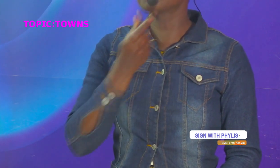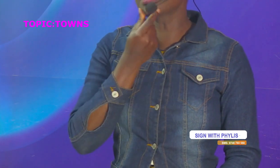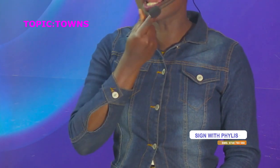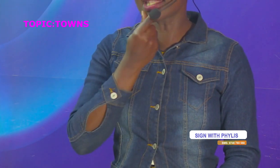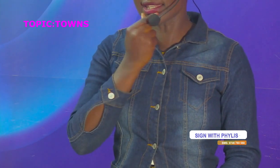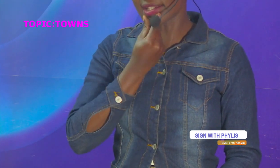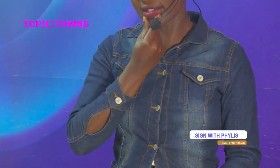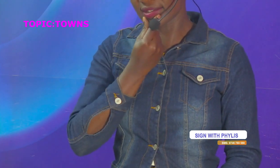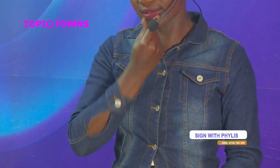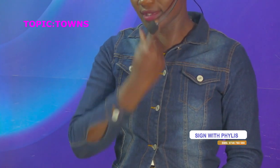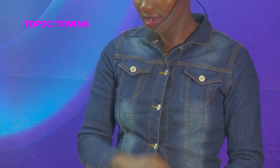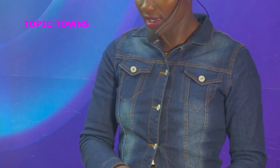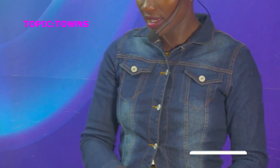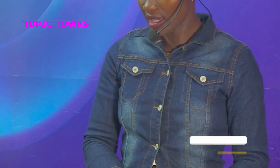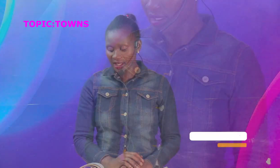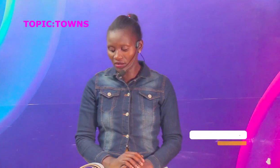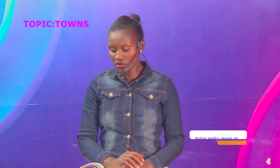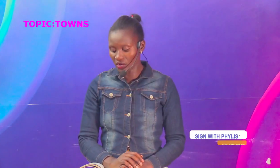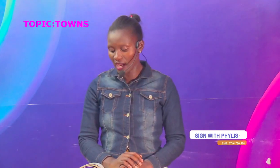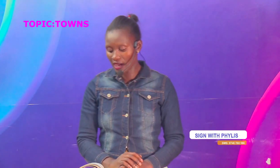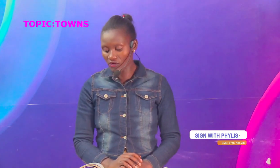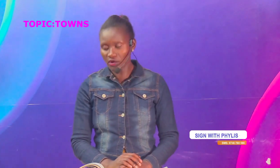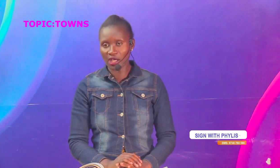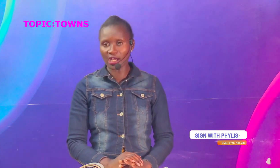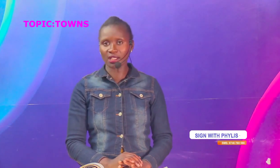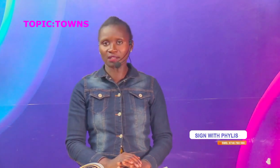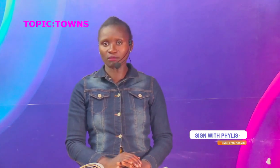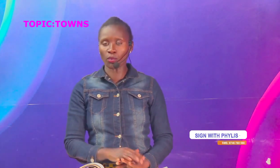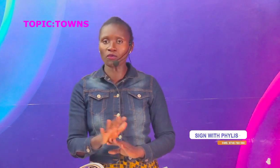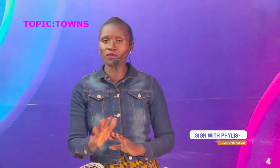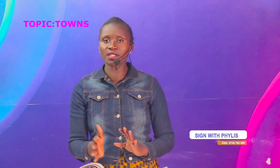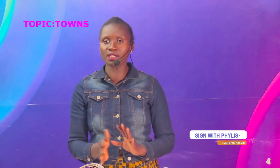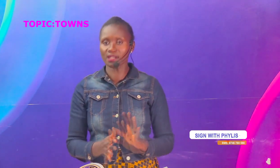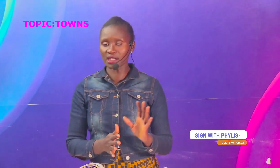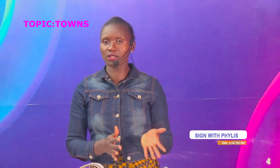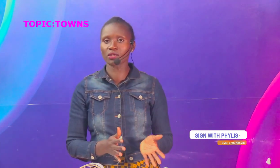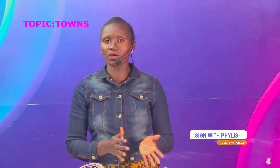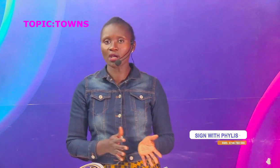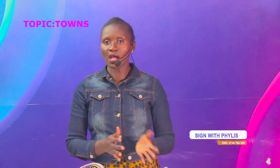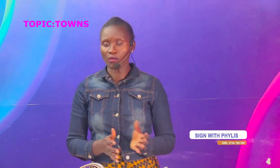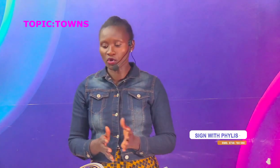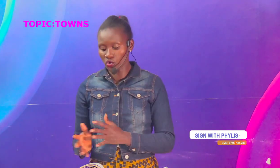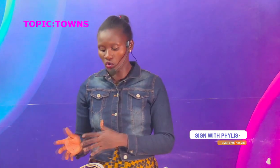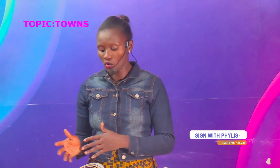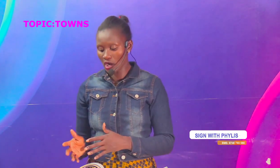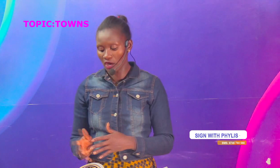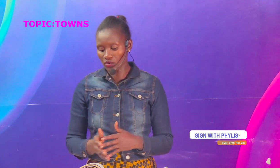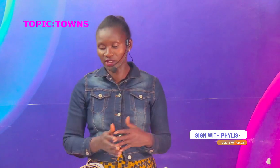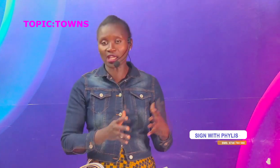Nyanza. And then also have province, district. So I'm going to show you how to sign